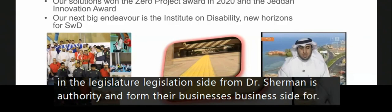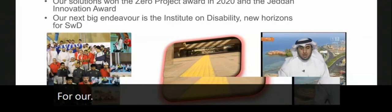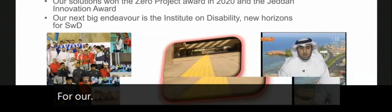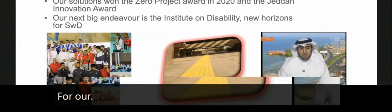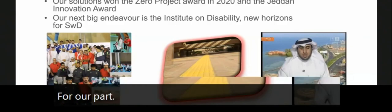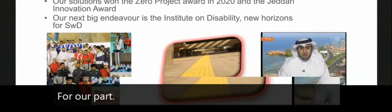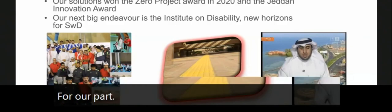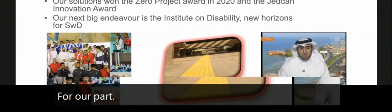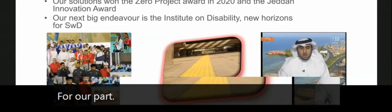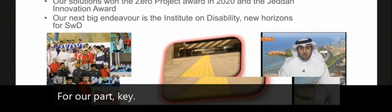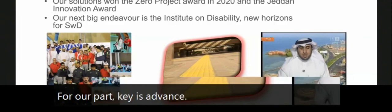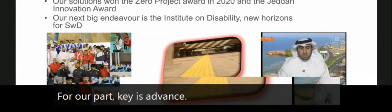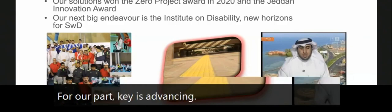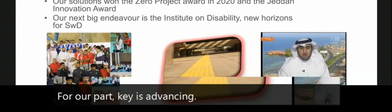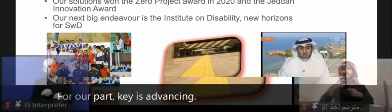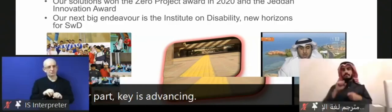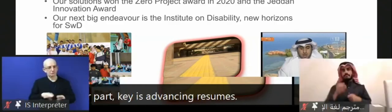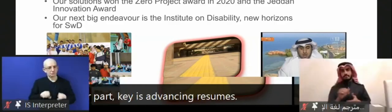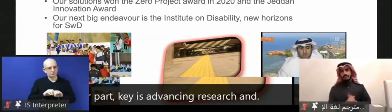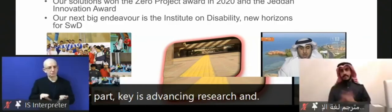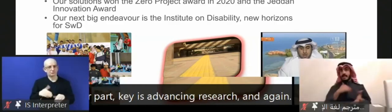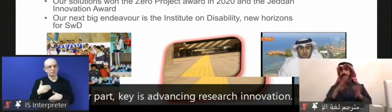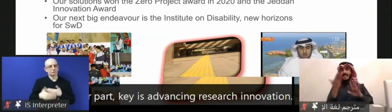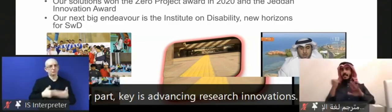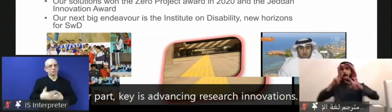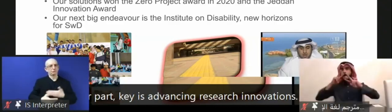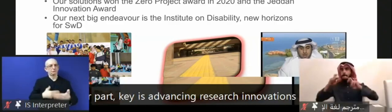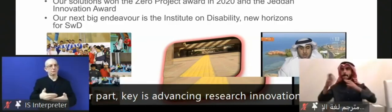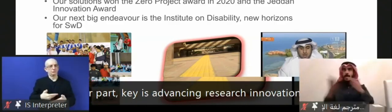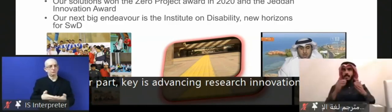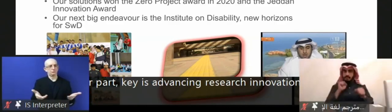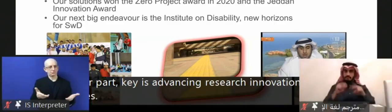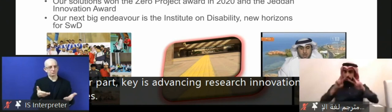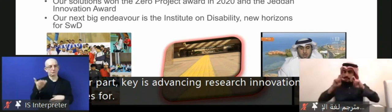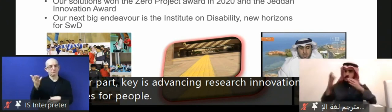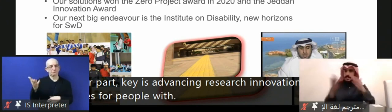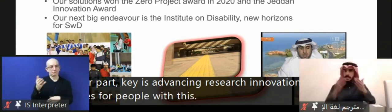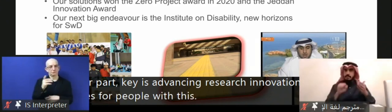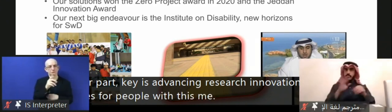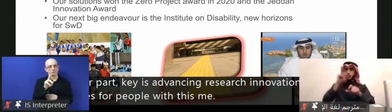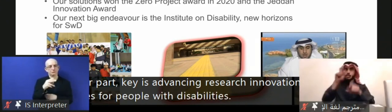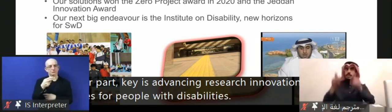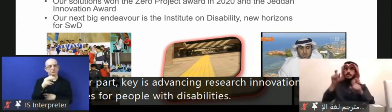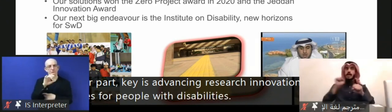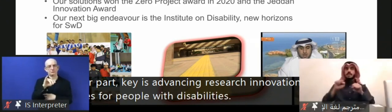part, KAU is advancing research, innovations, and services for people with disabilities.